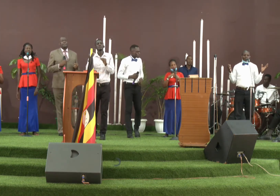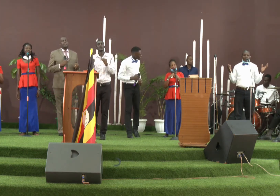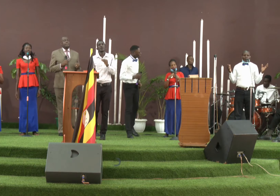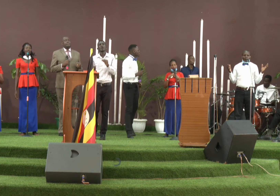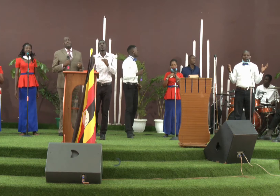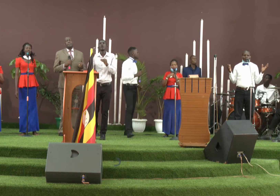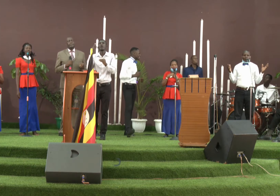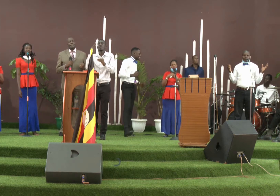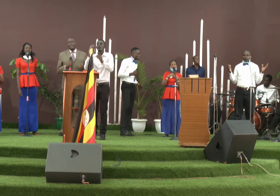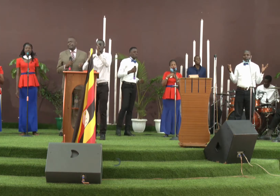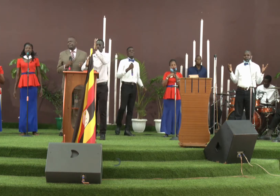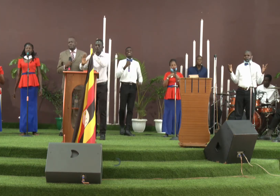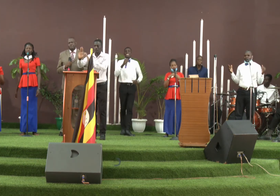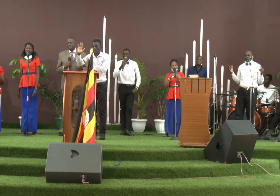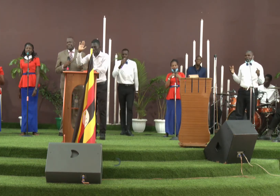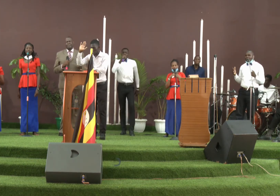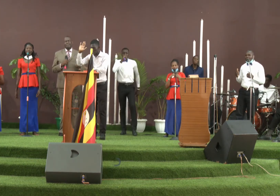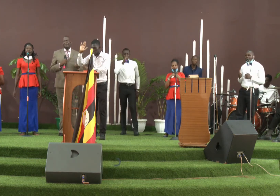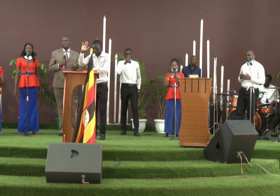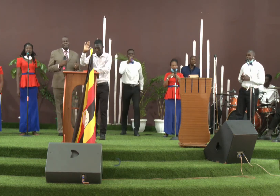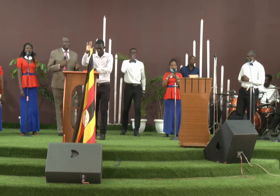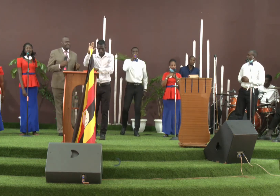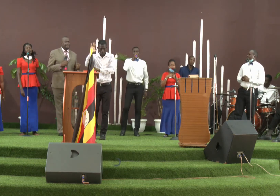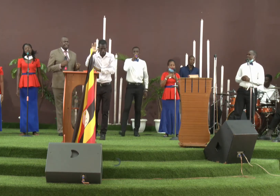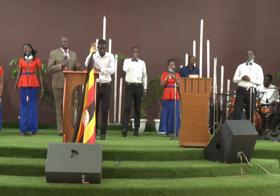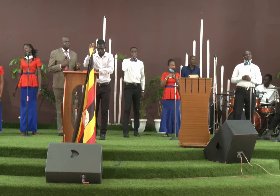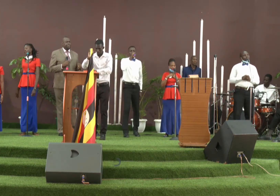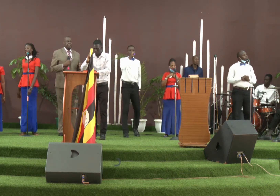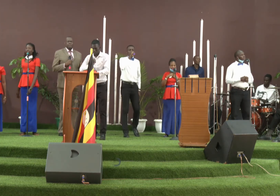am a child of God. Sing,